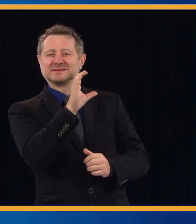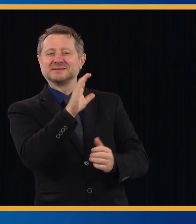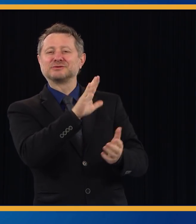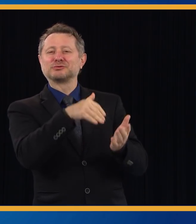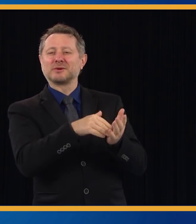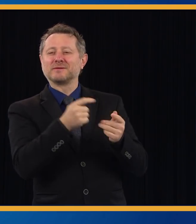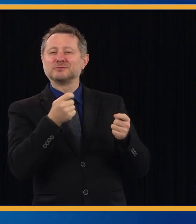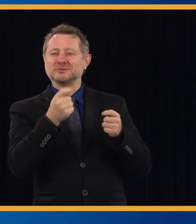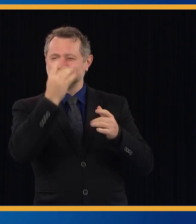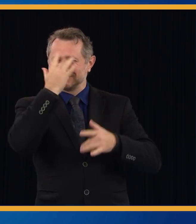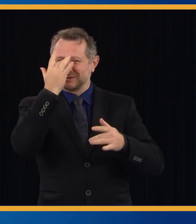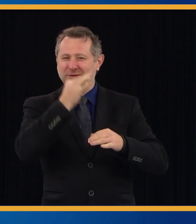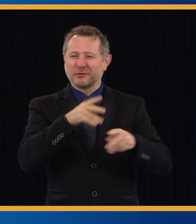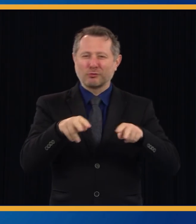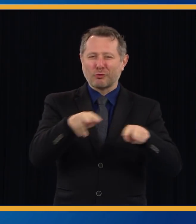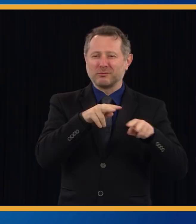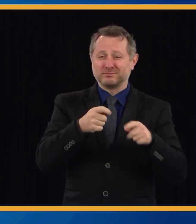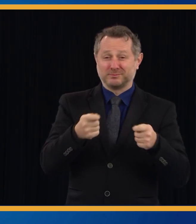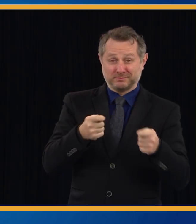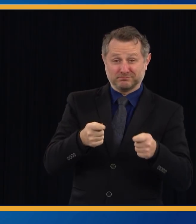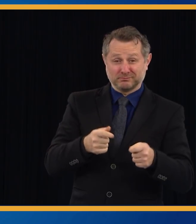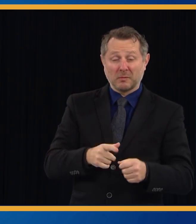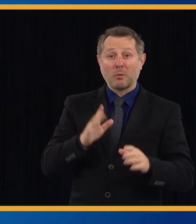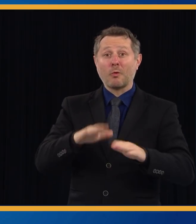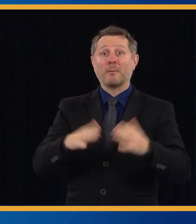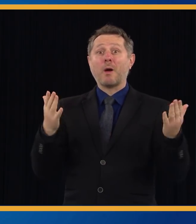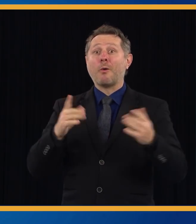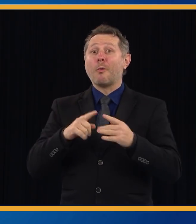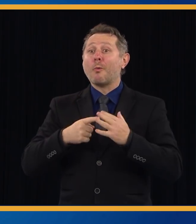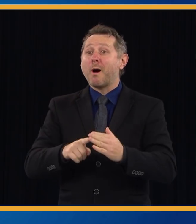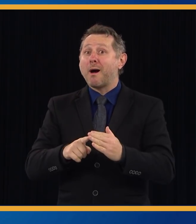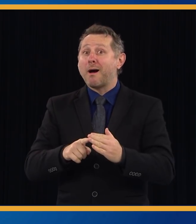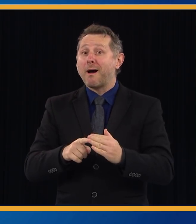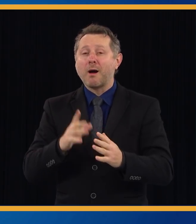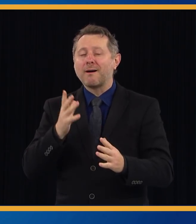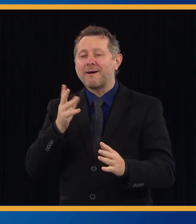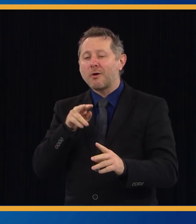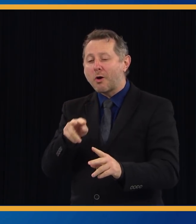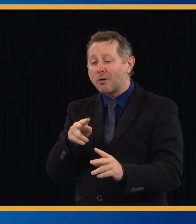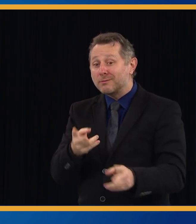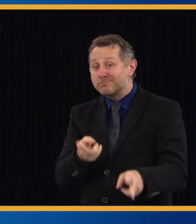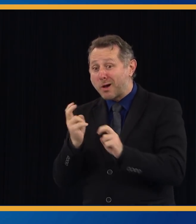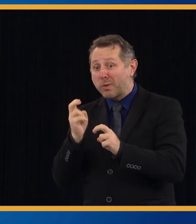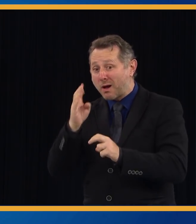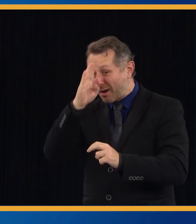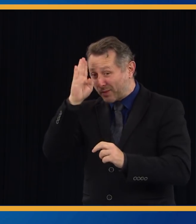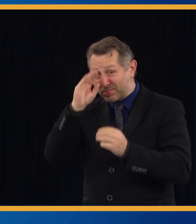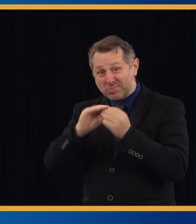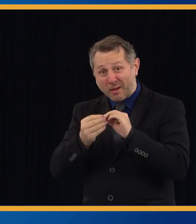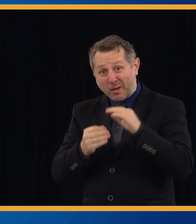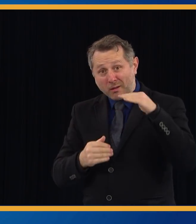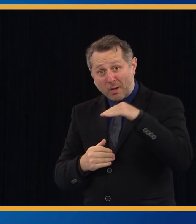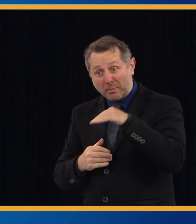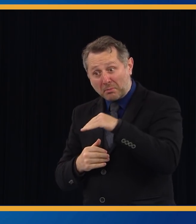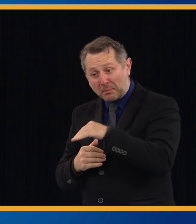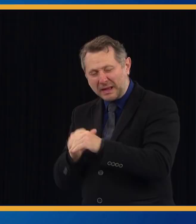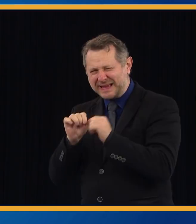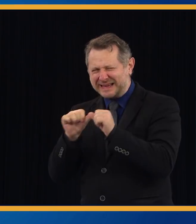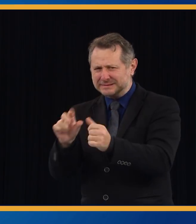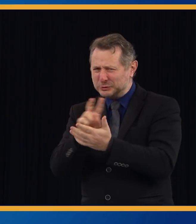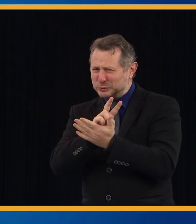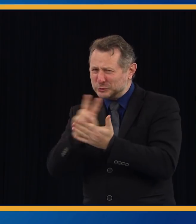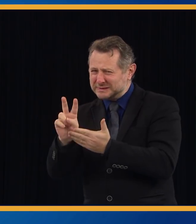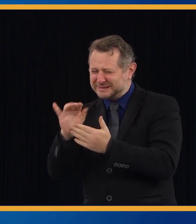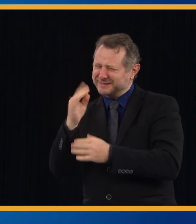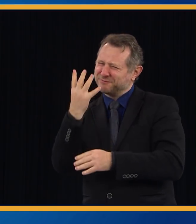start reopening, the state and the regional hospitalization rate must be in decline for 14 days, okay? That's the CDC's